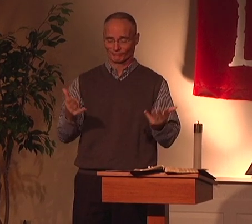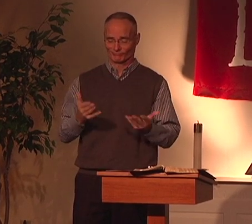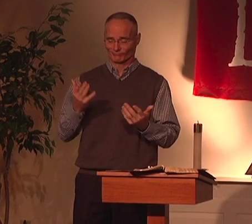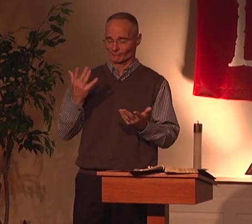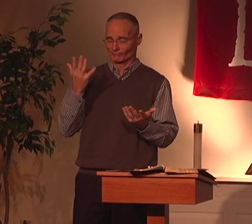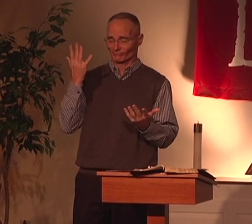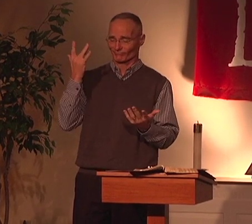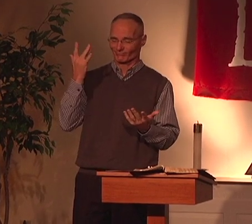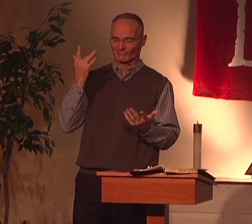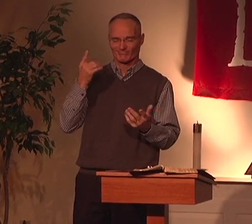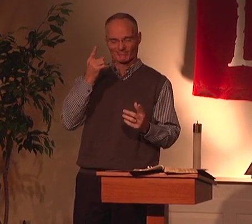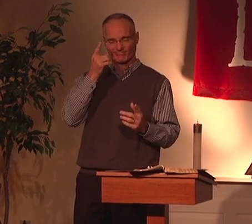And as we gather here